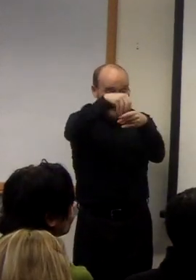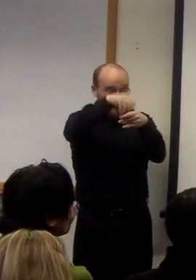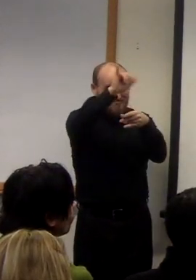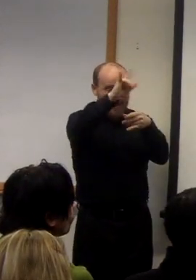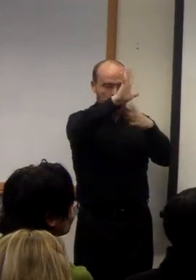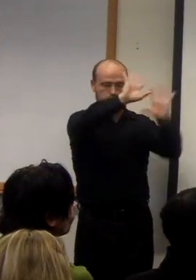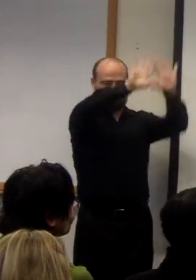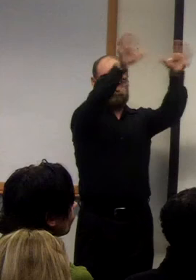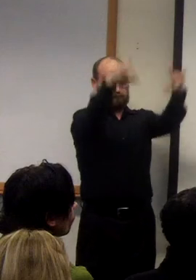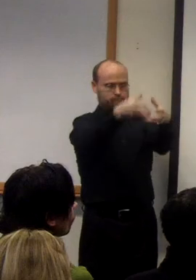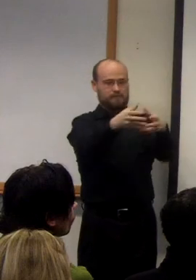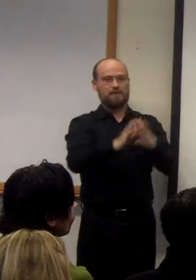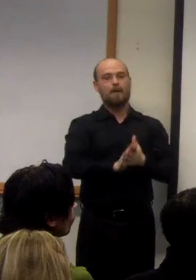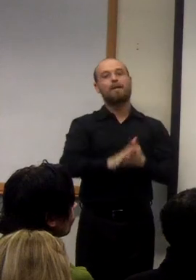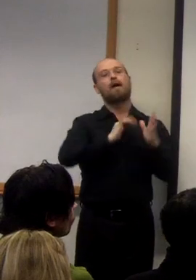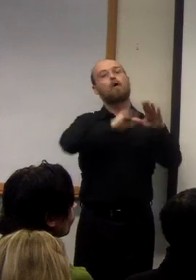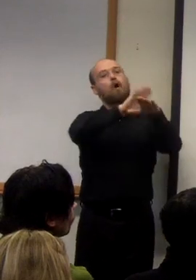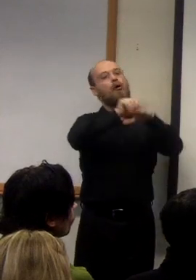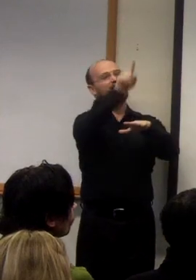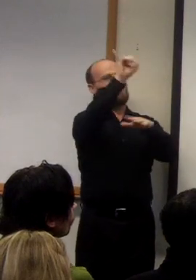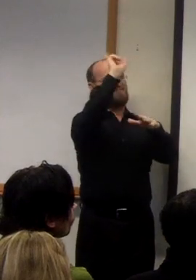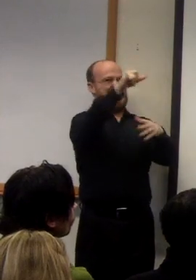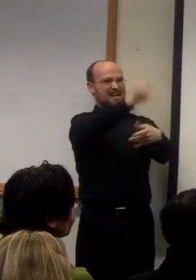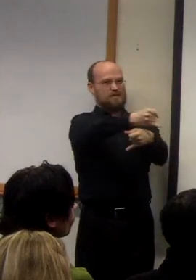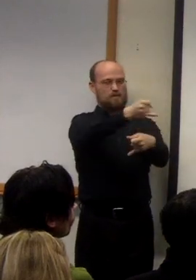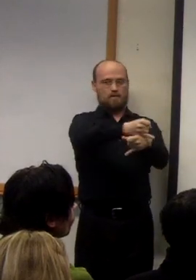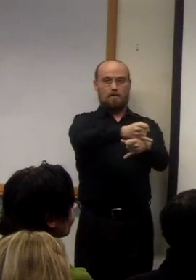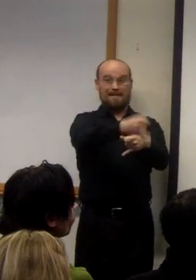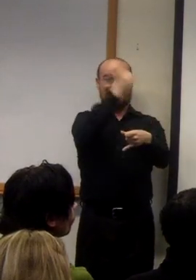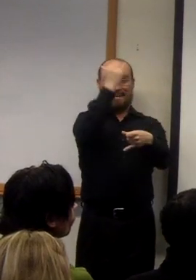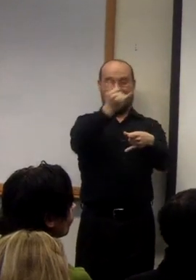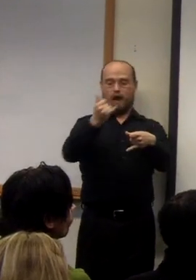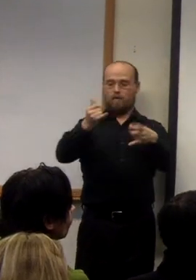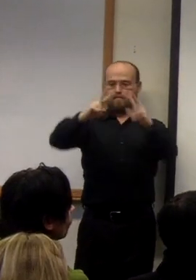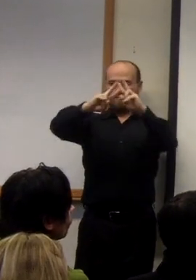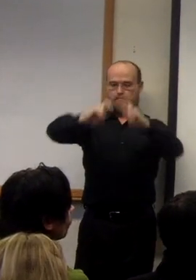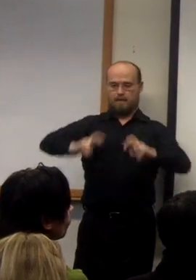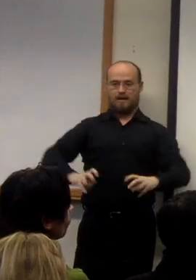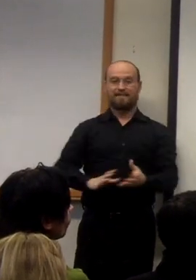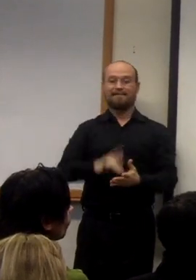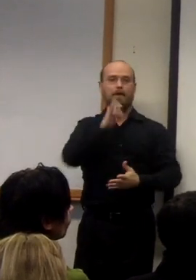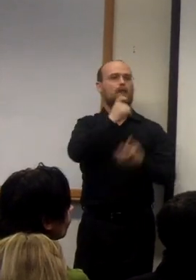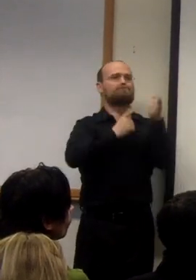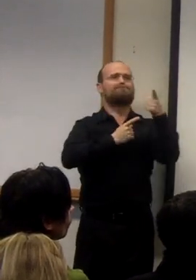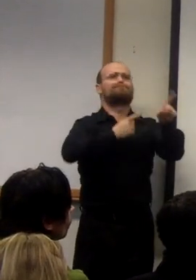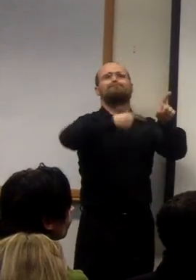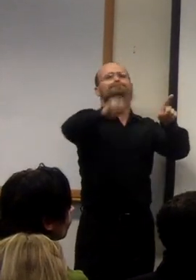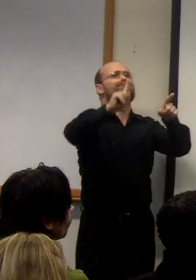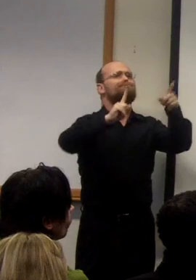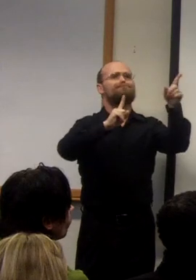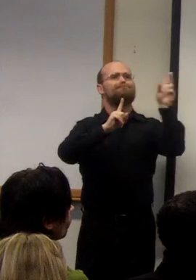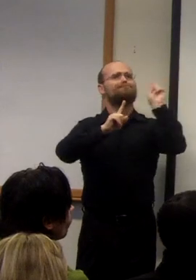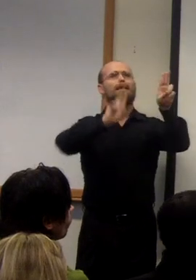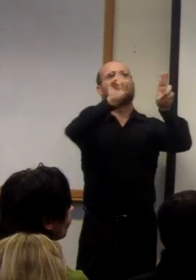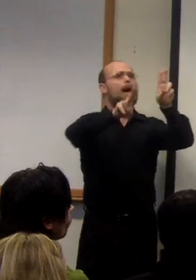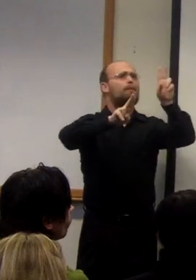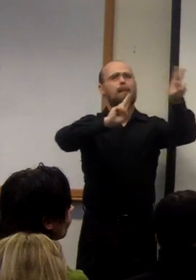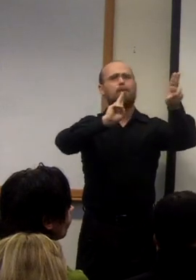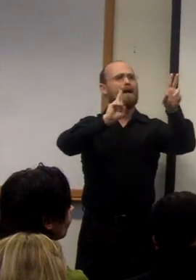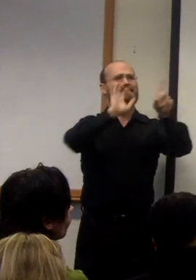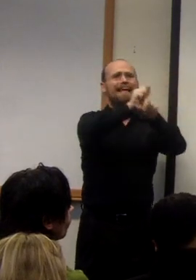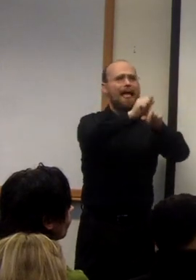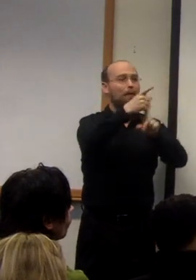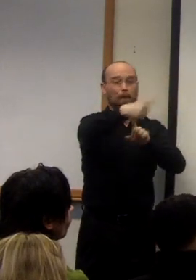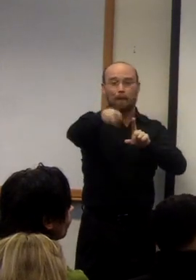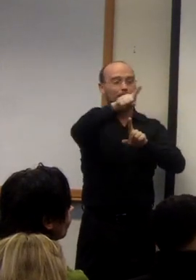This is calling to the individuals within that institution to, like, let's take a look at it. This is not a slight to individuals. This is not an attack on individuals. I'm